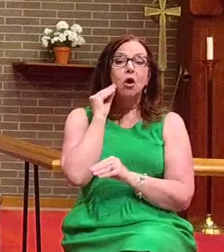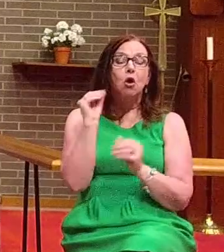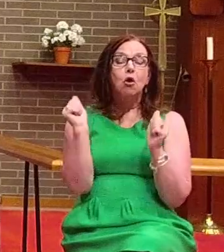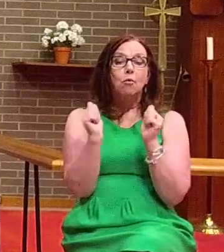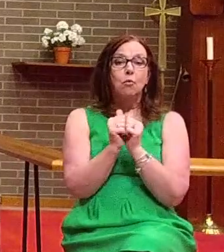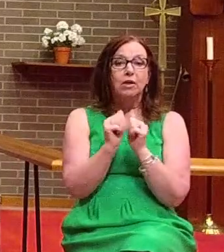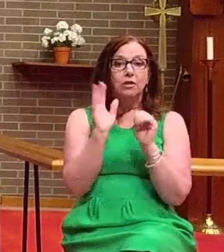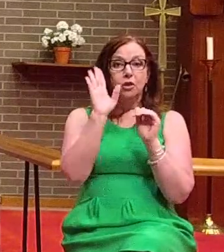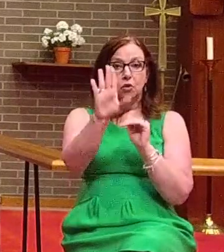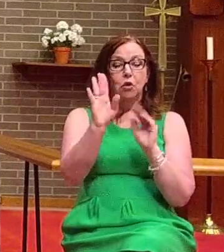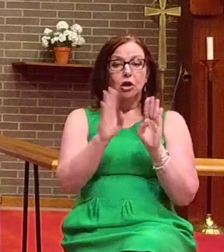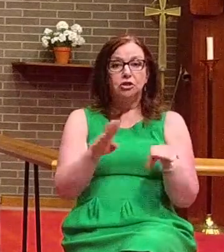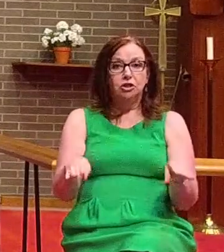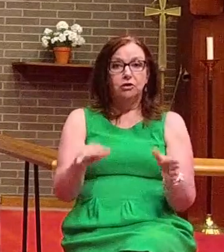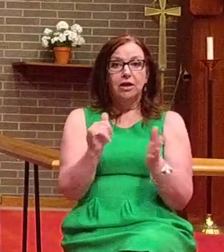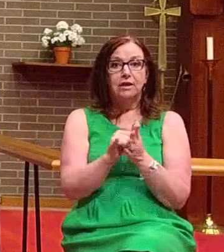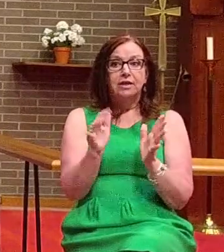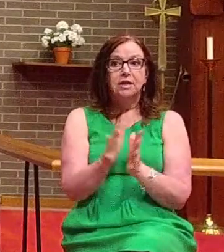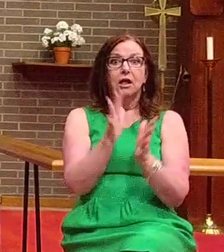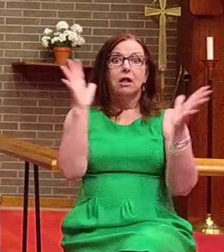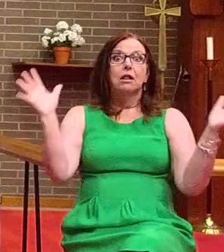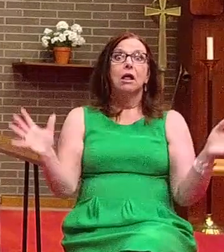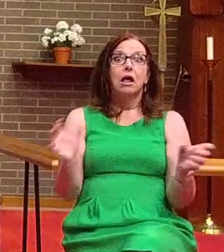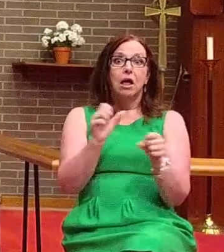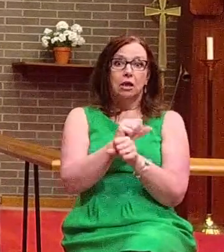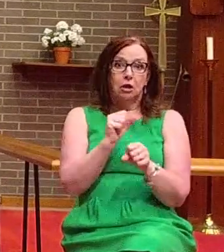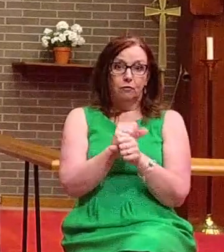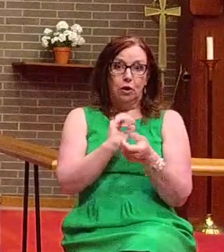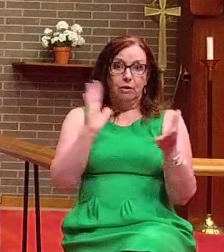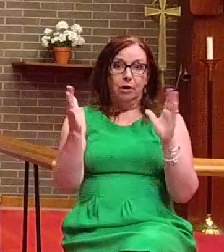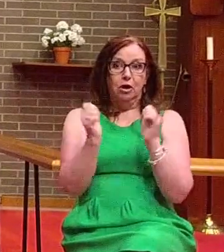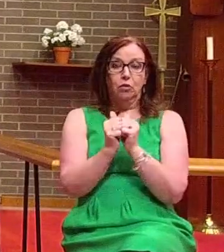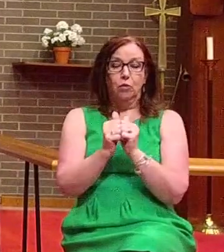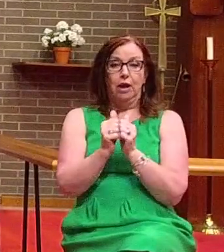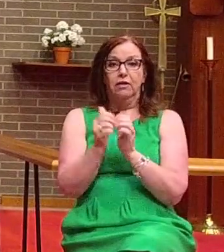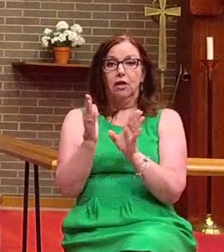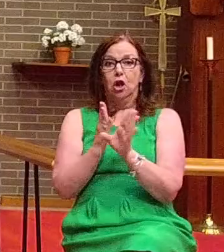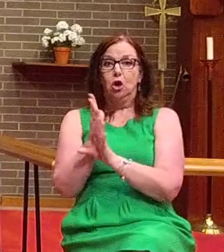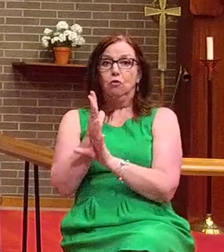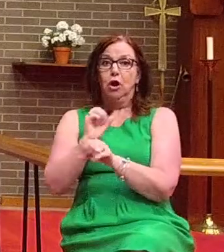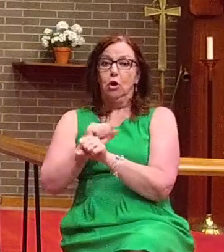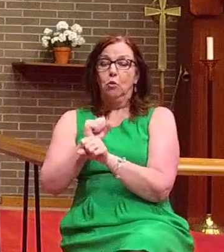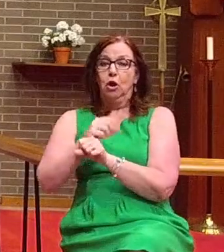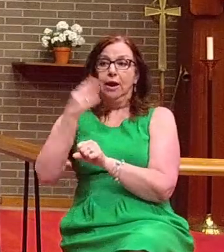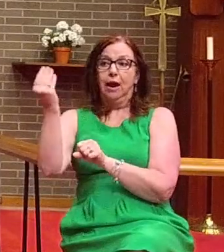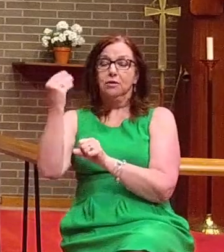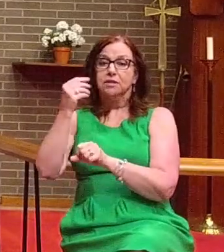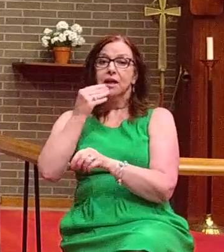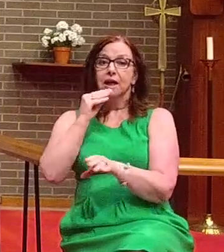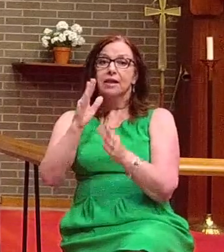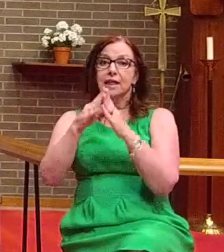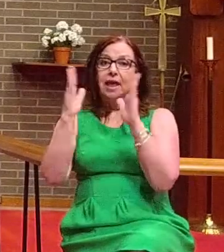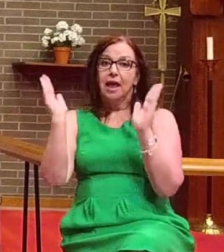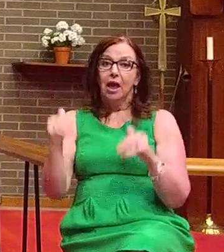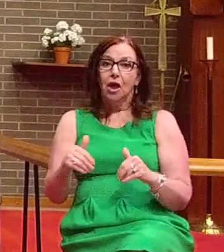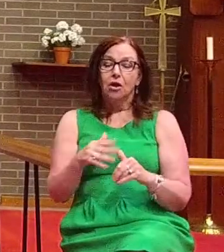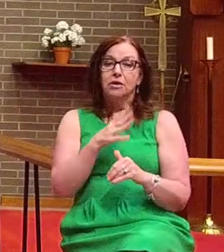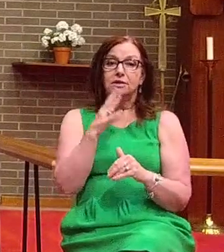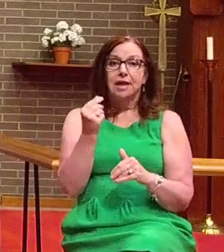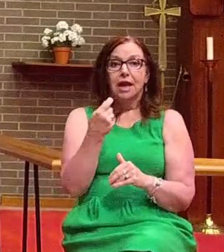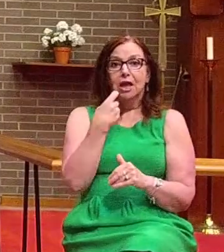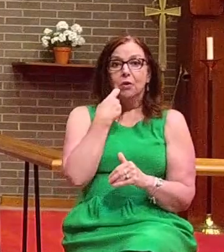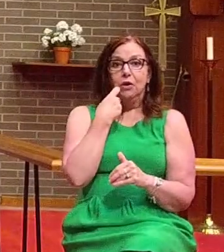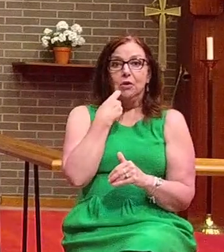work than a career outside the home. And, of course, we've seen those two worlds collide